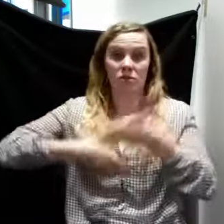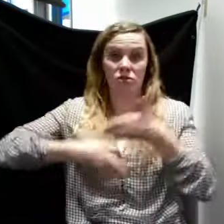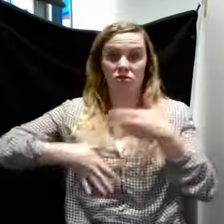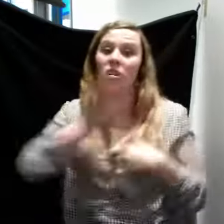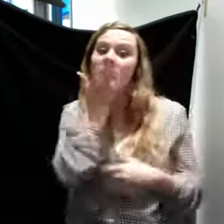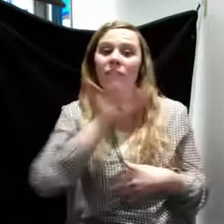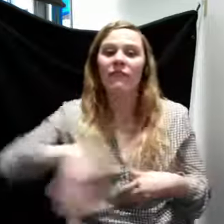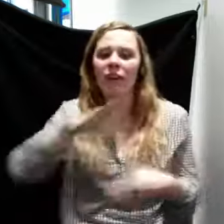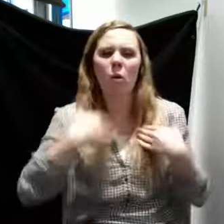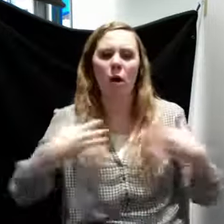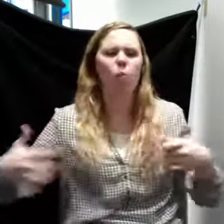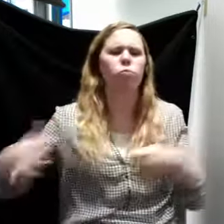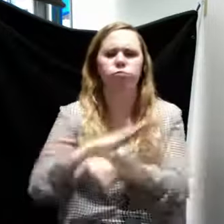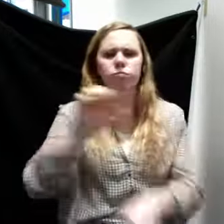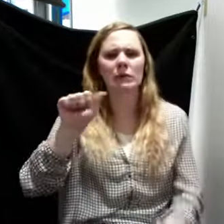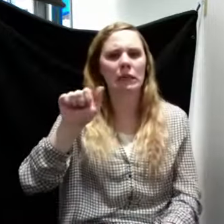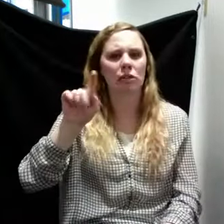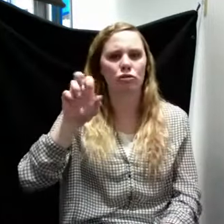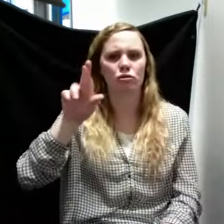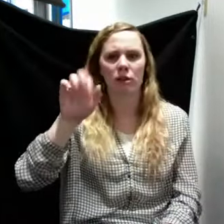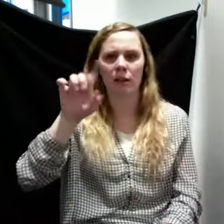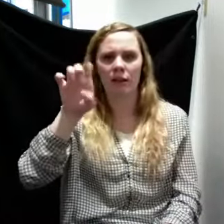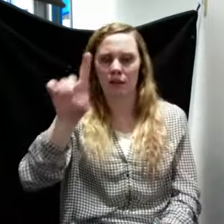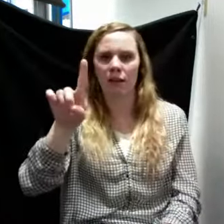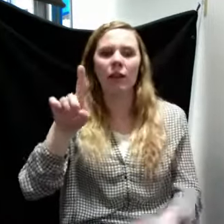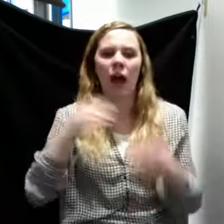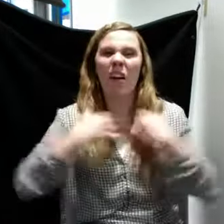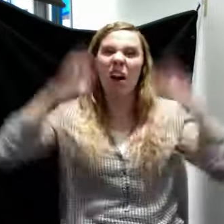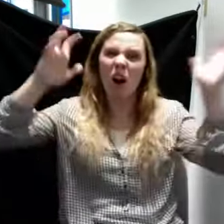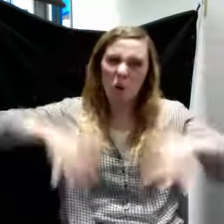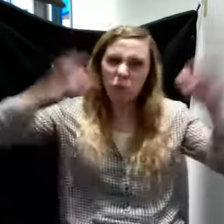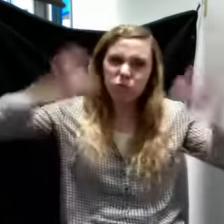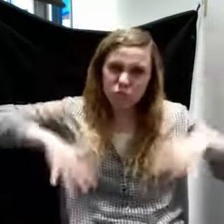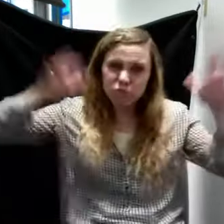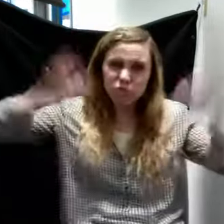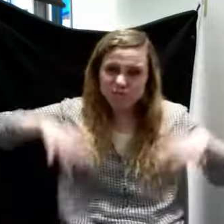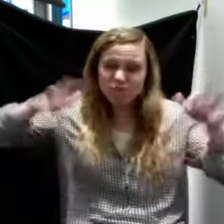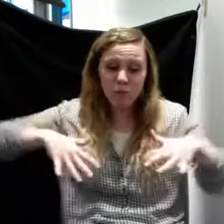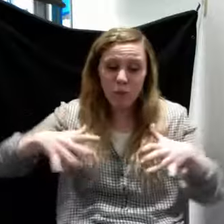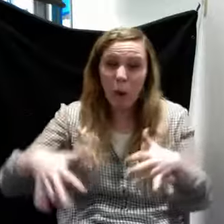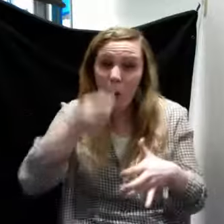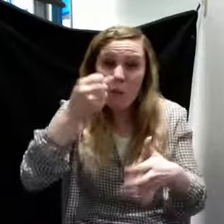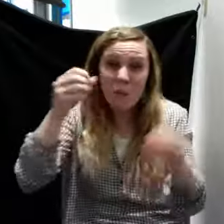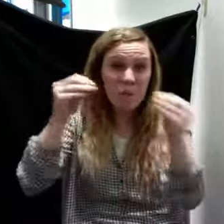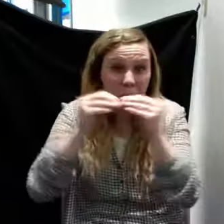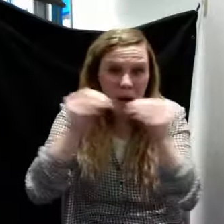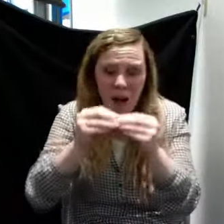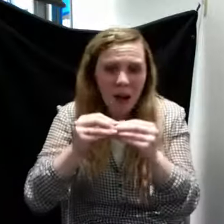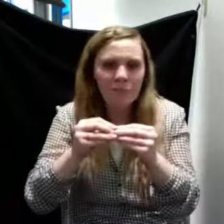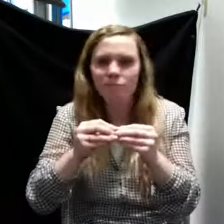so much rain for an extended period of time that it couldn't hold any more water. If ground gets to the point where it's saturated,